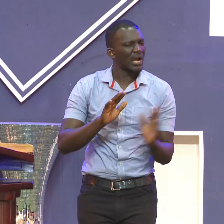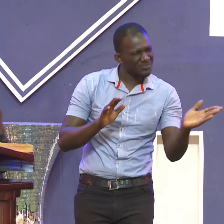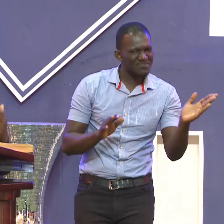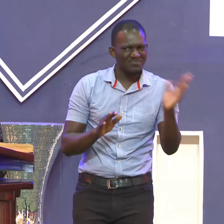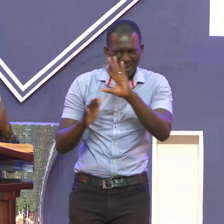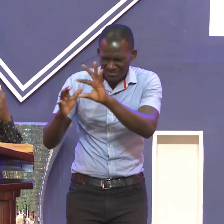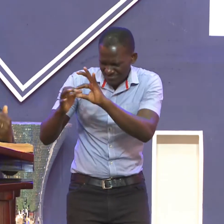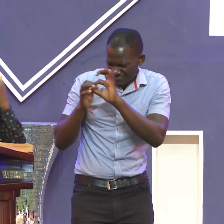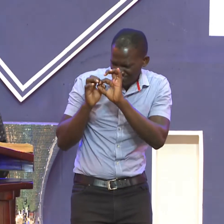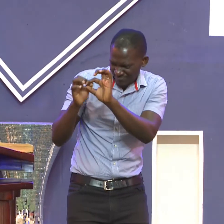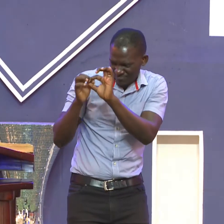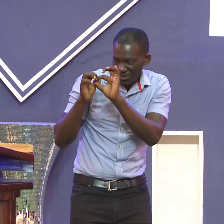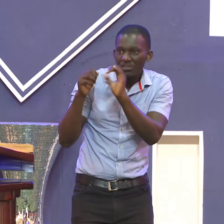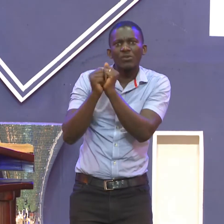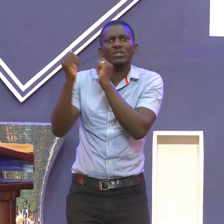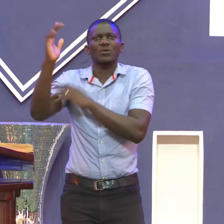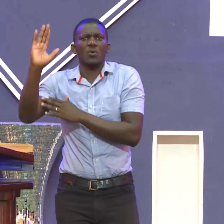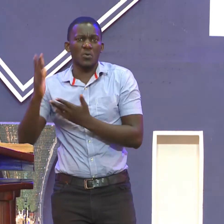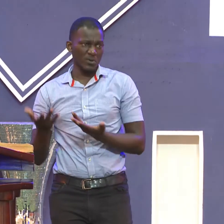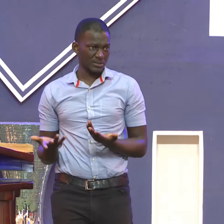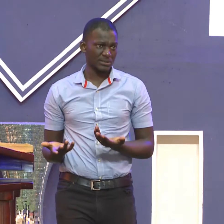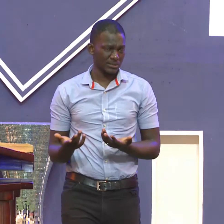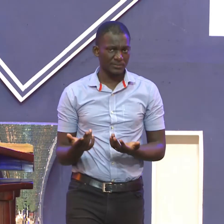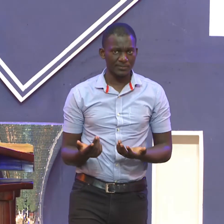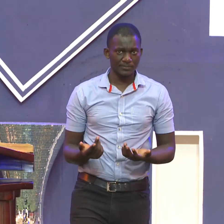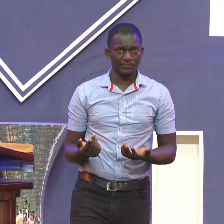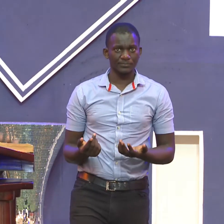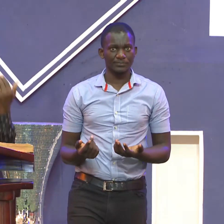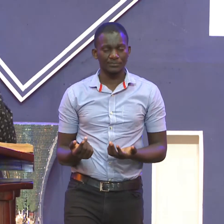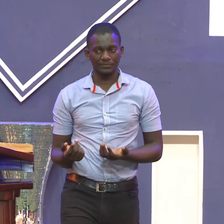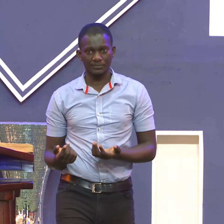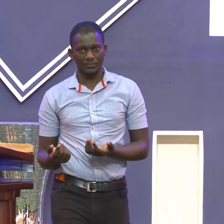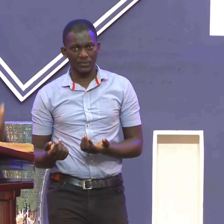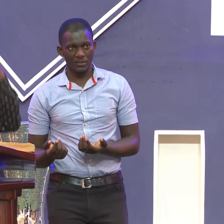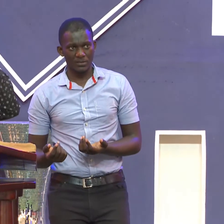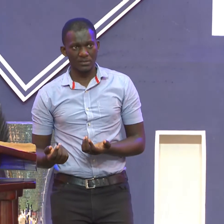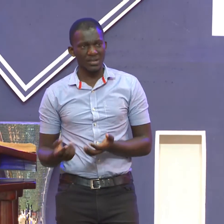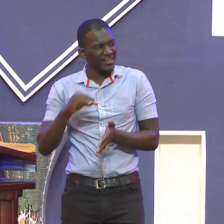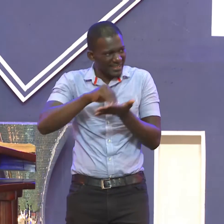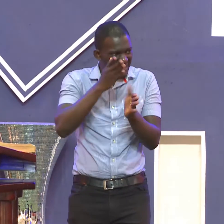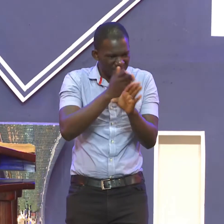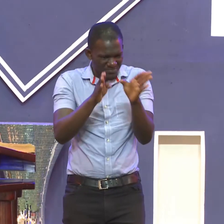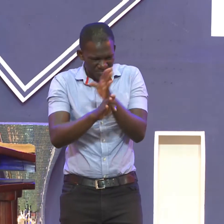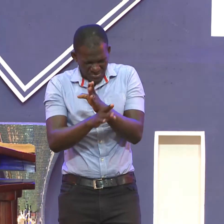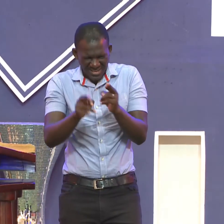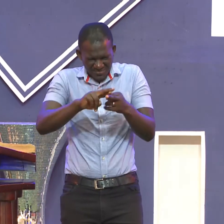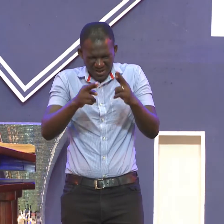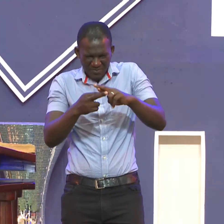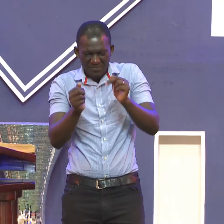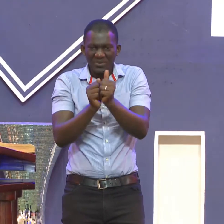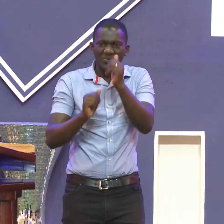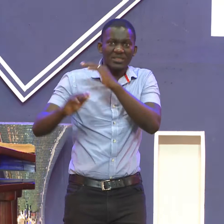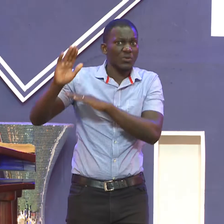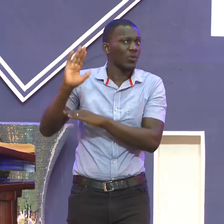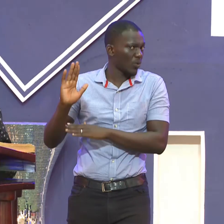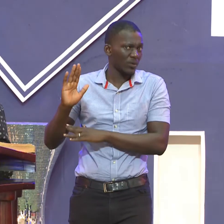presence, that they may restore that relationship between them and him, that they may rebuild that